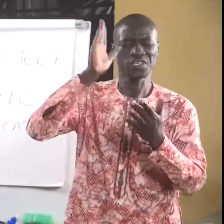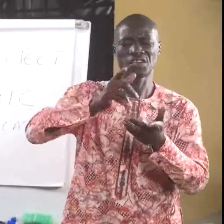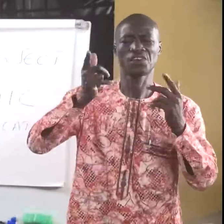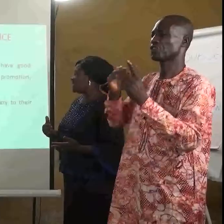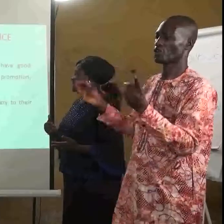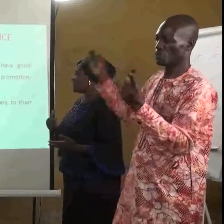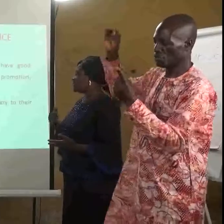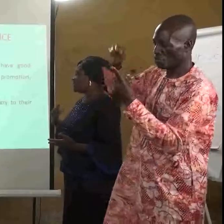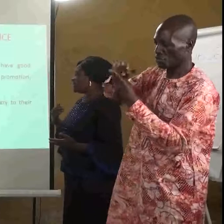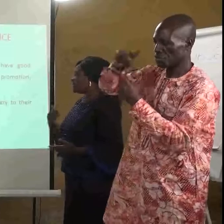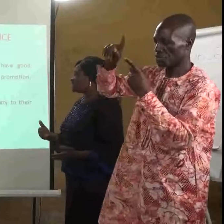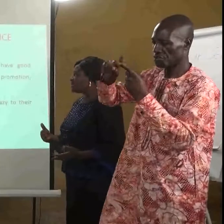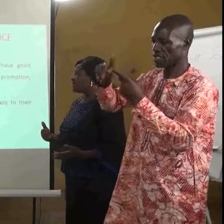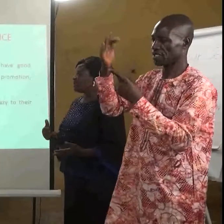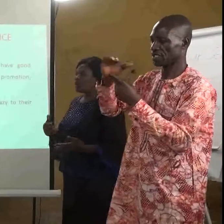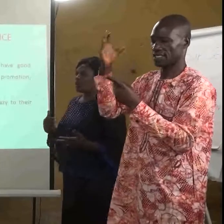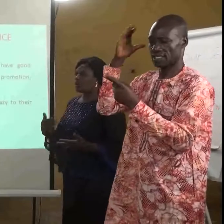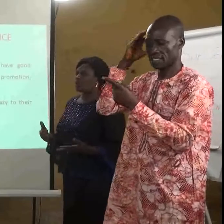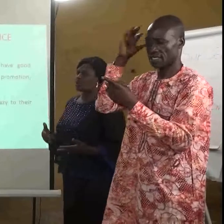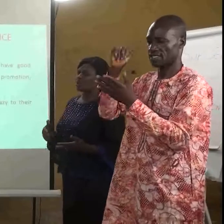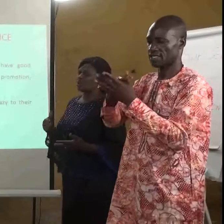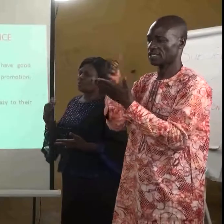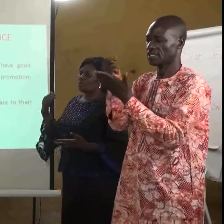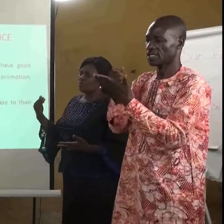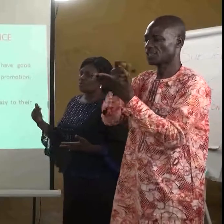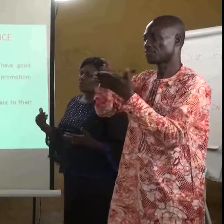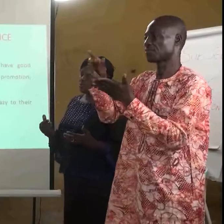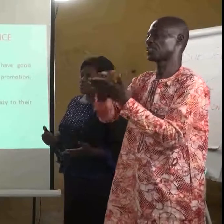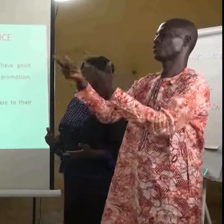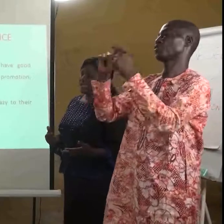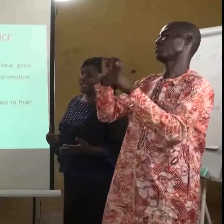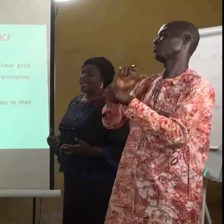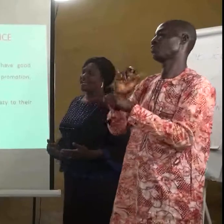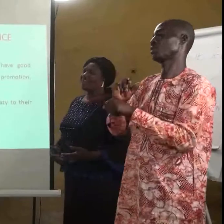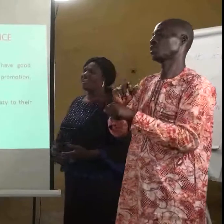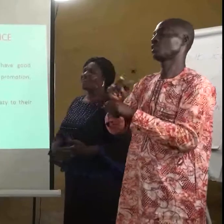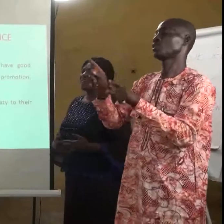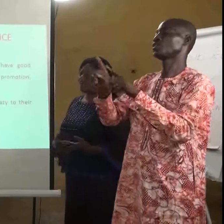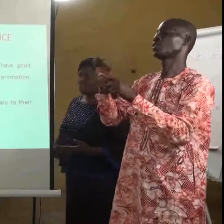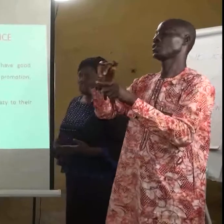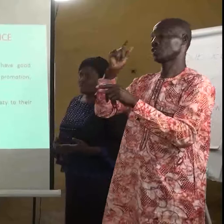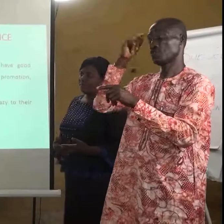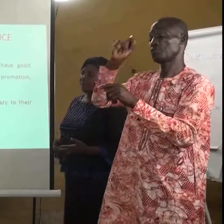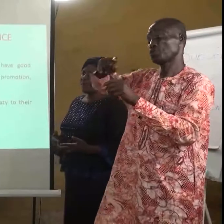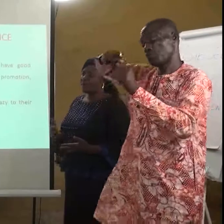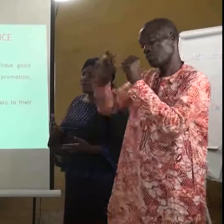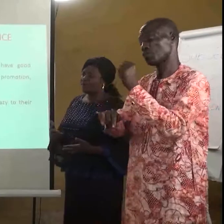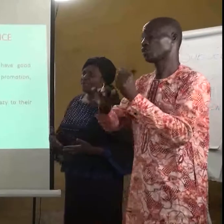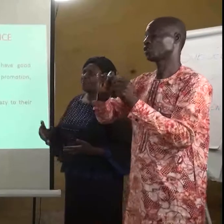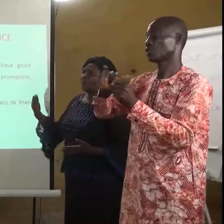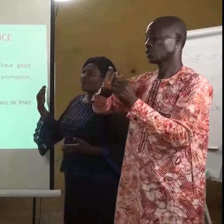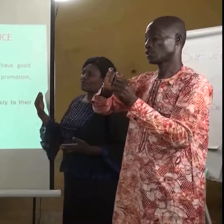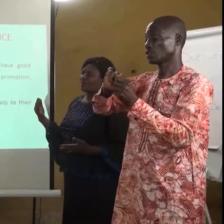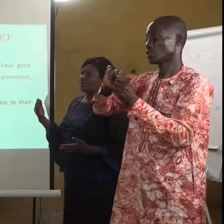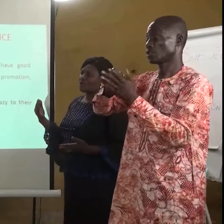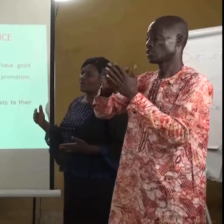found wanting in area of discipline, corruption, one thing or the other. And if I am punished, maybe by